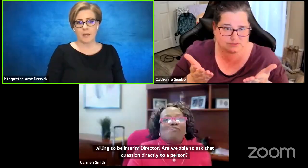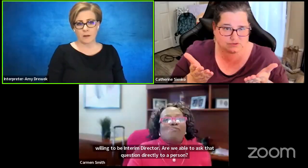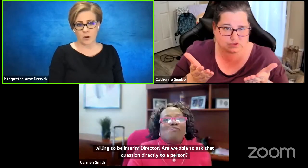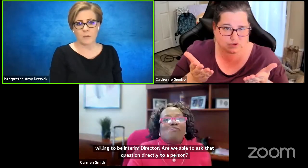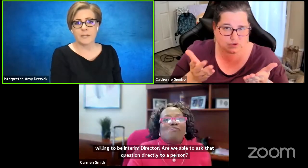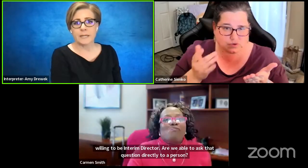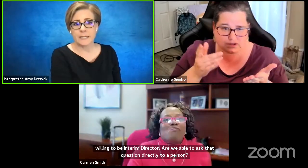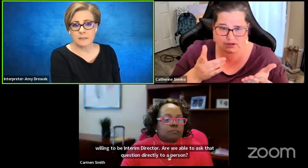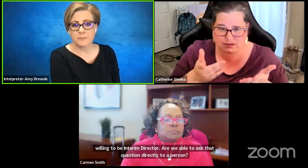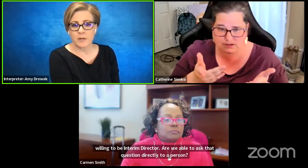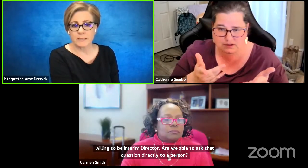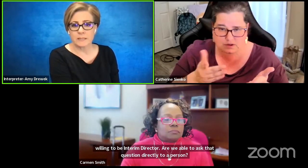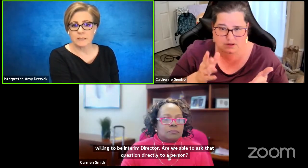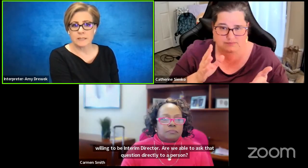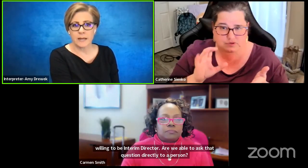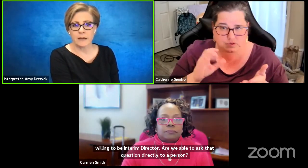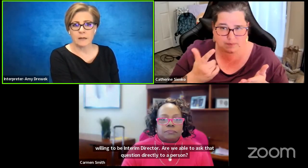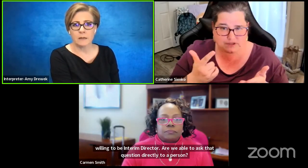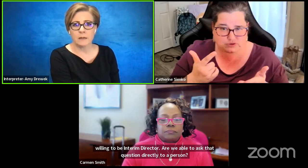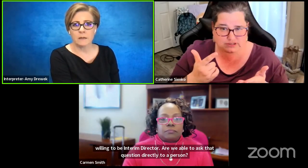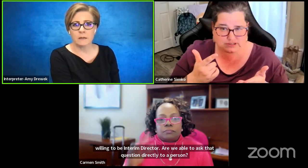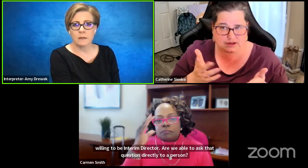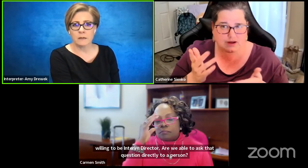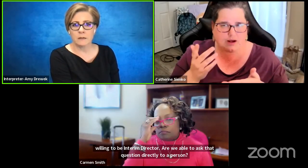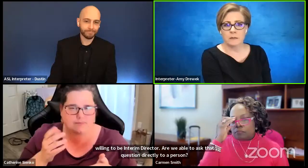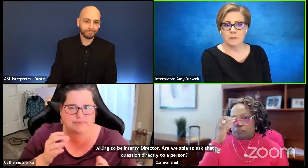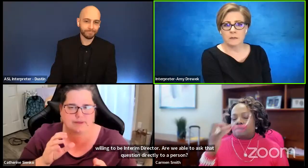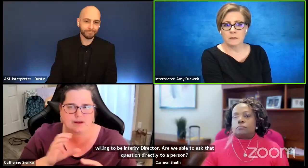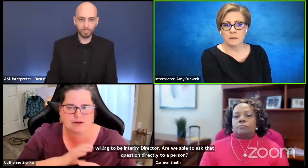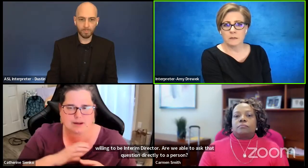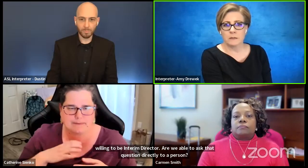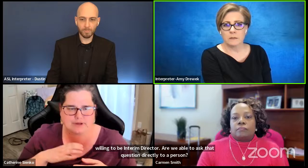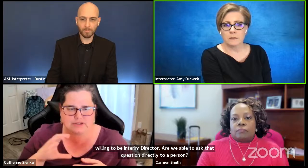I believe that Carmen is present today.